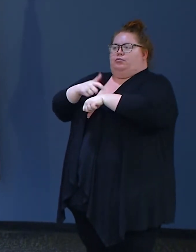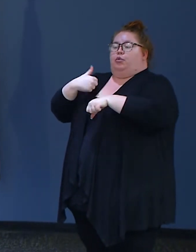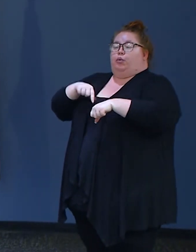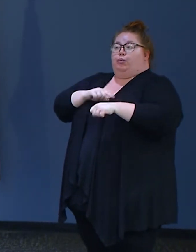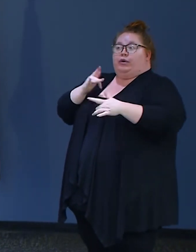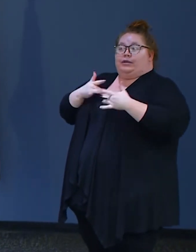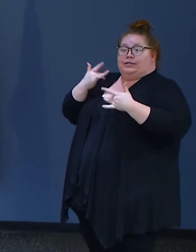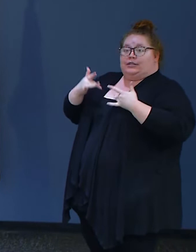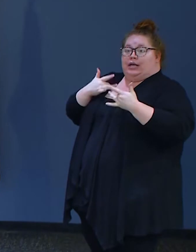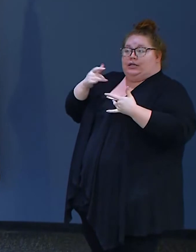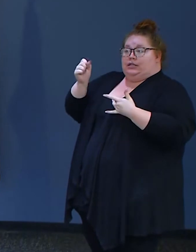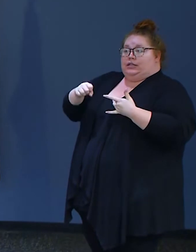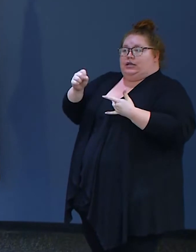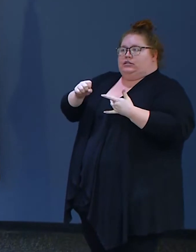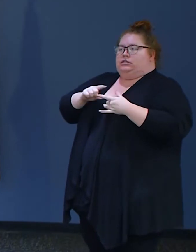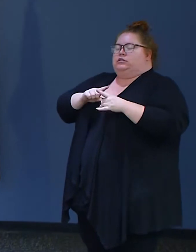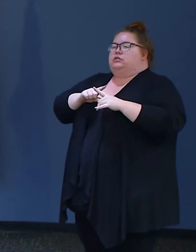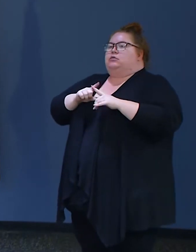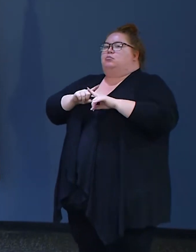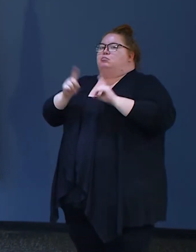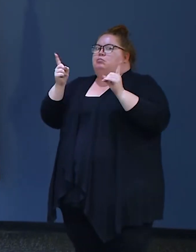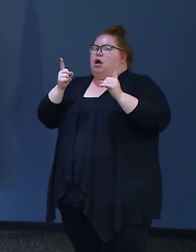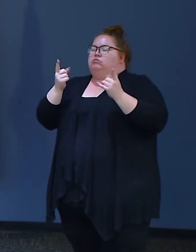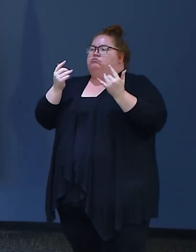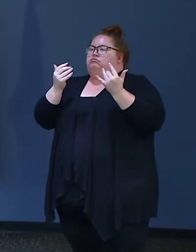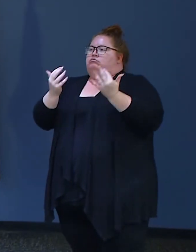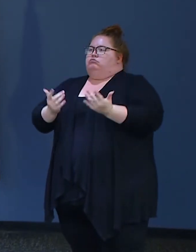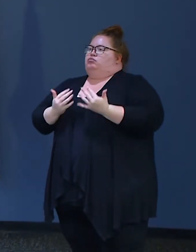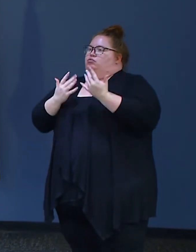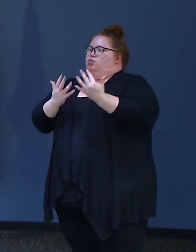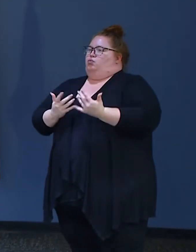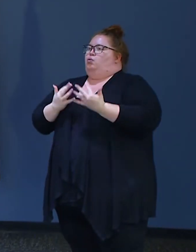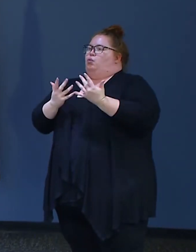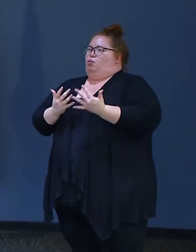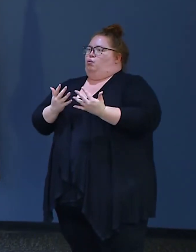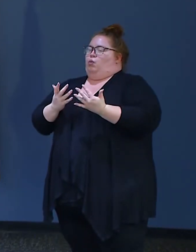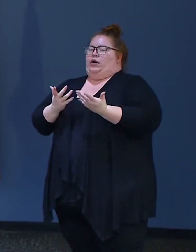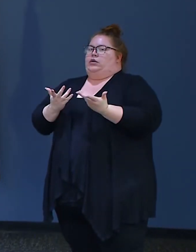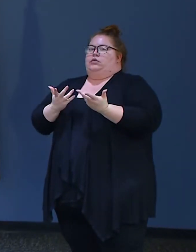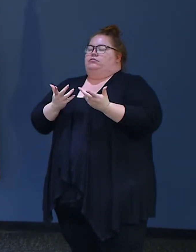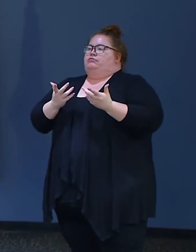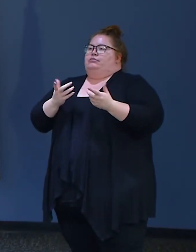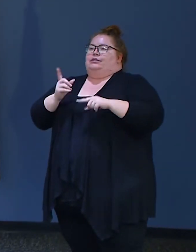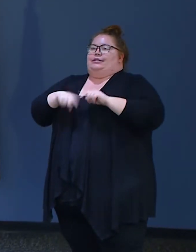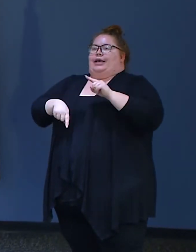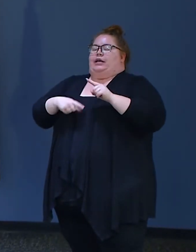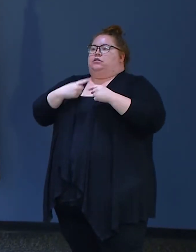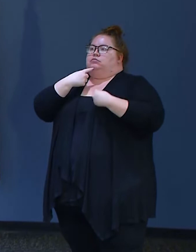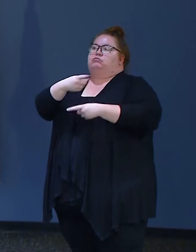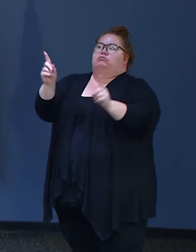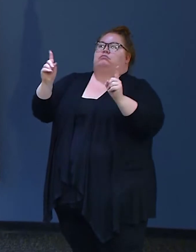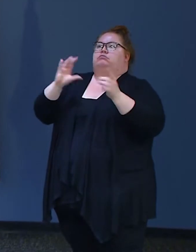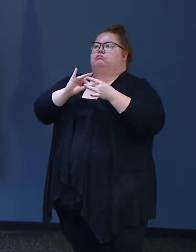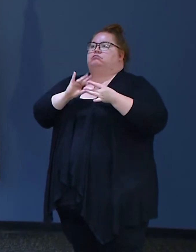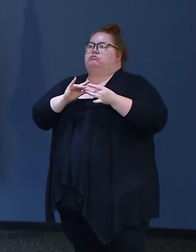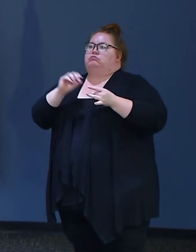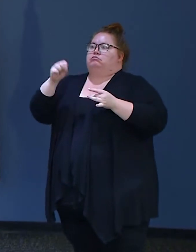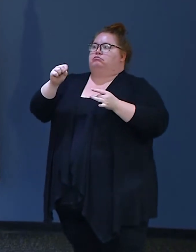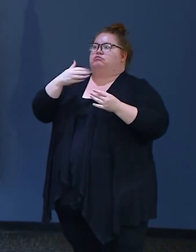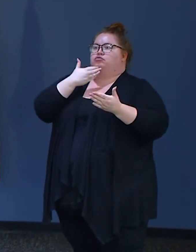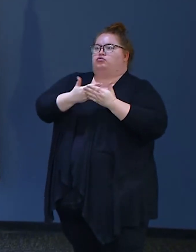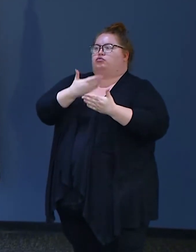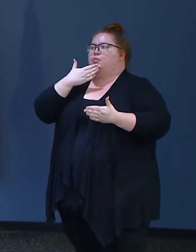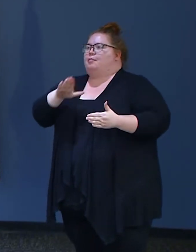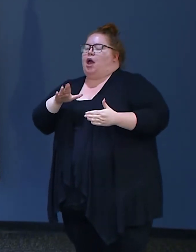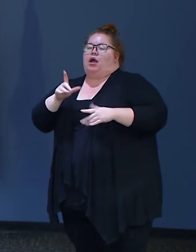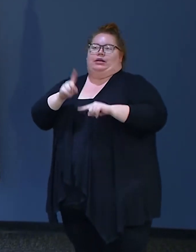awaiting guidance on this. So for us to provide any more comment right now is premature. But we, I think, like everyone that has heard this, this is